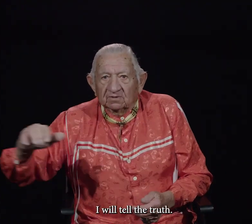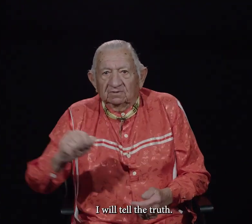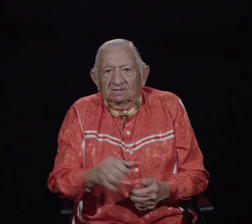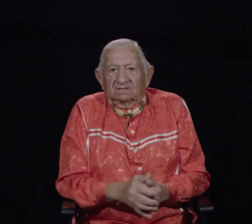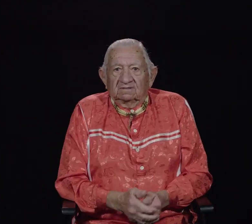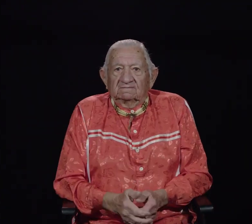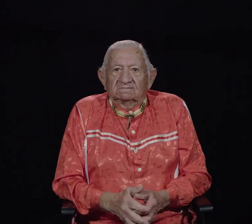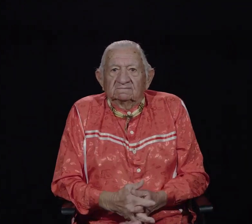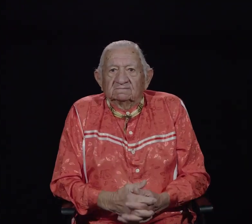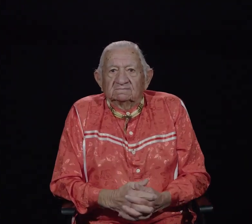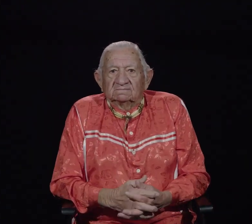truth.